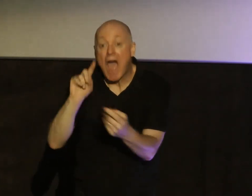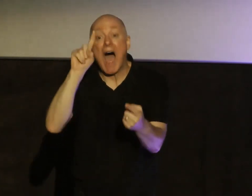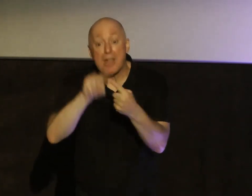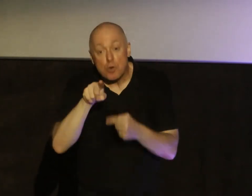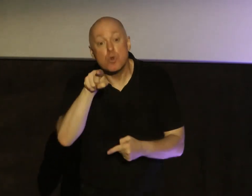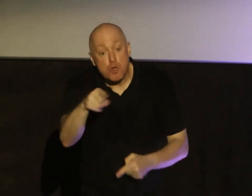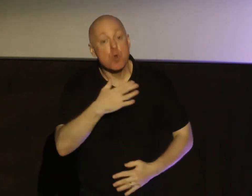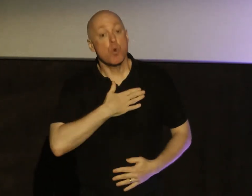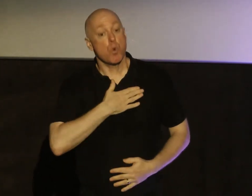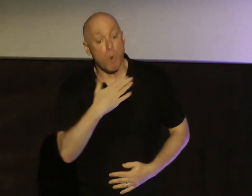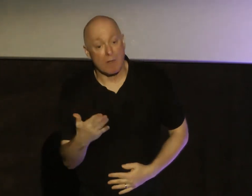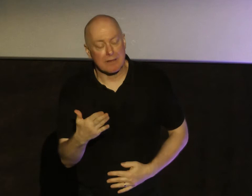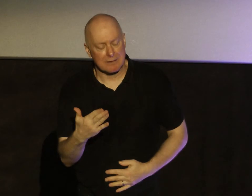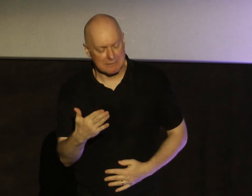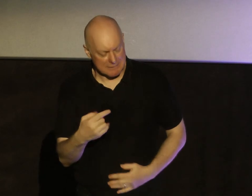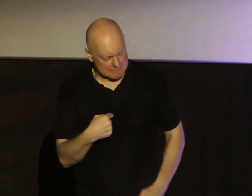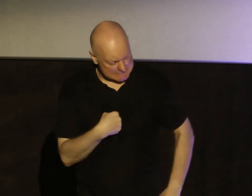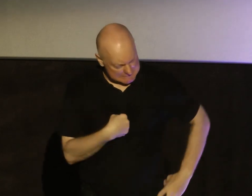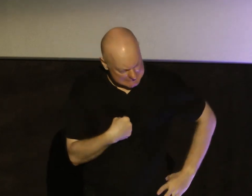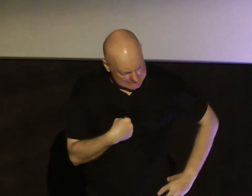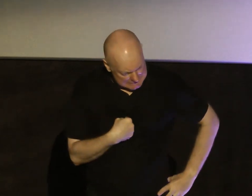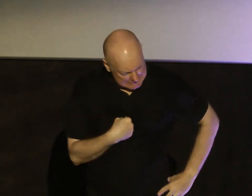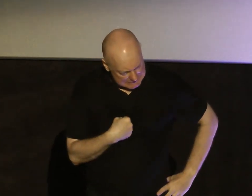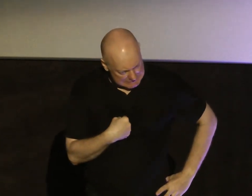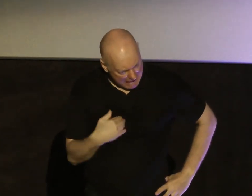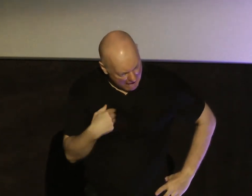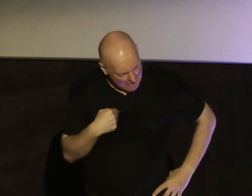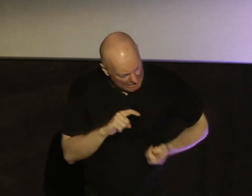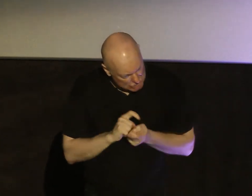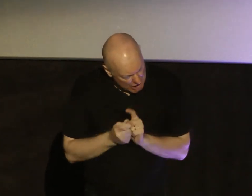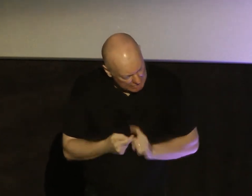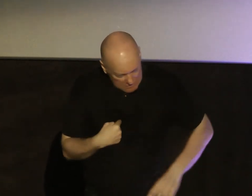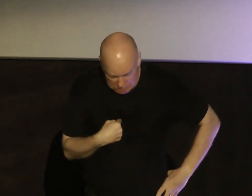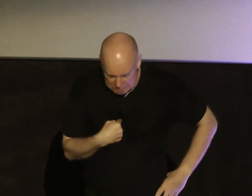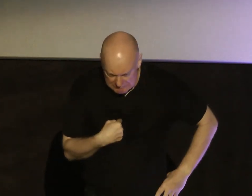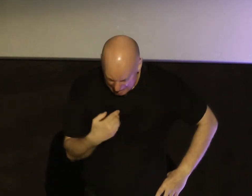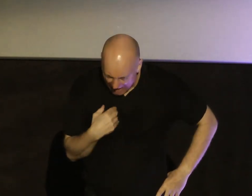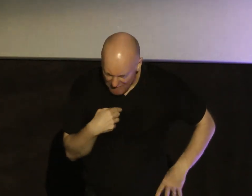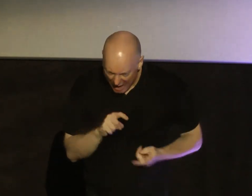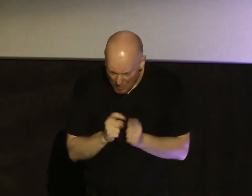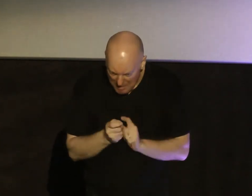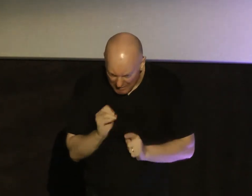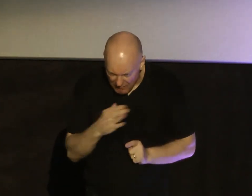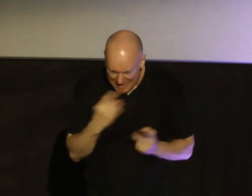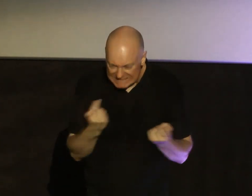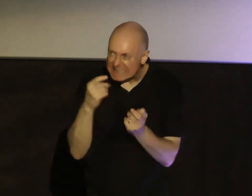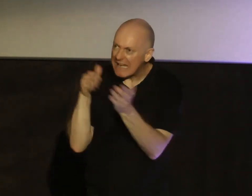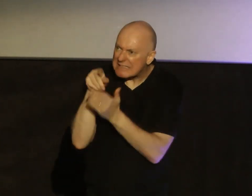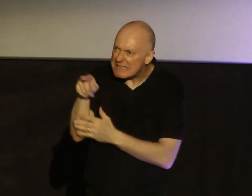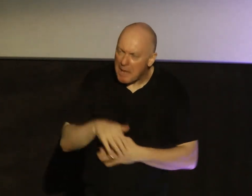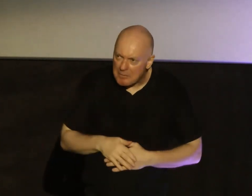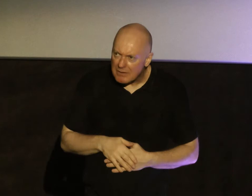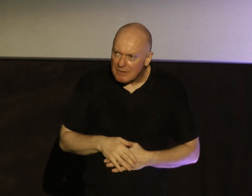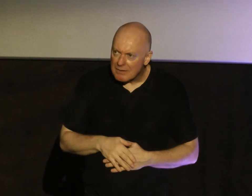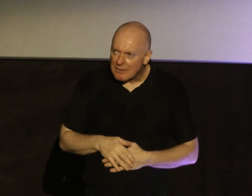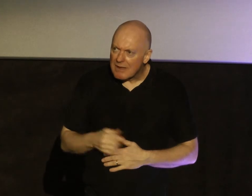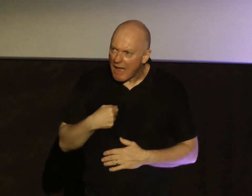to examine your heart. Have I changed? Have I repented of my sin? Have I turned from my